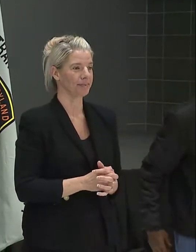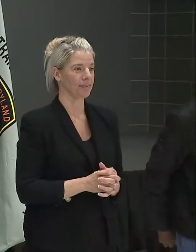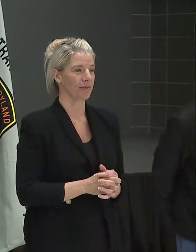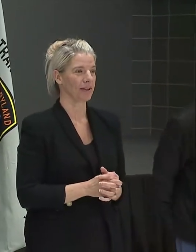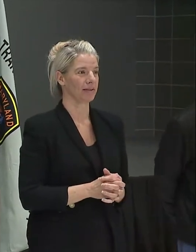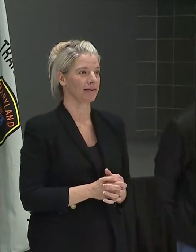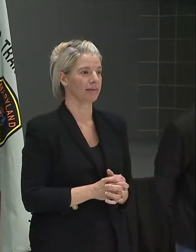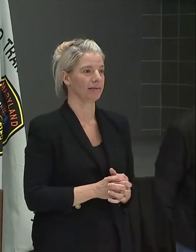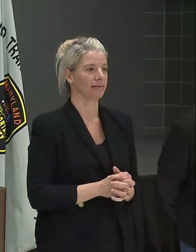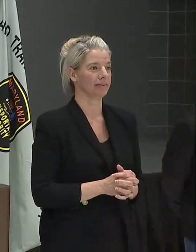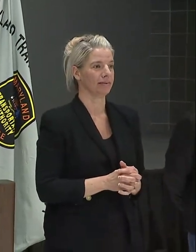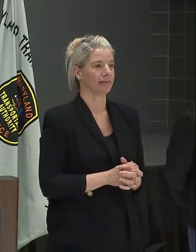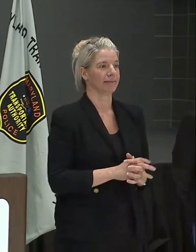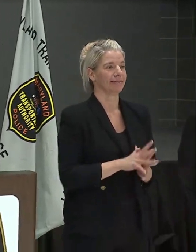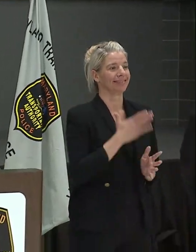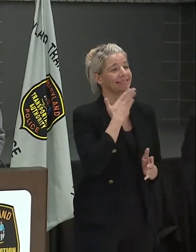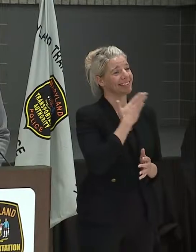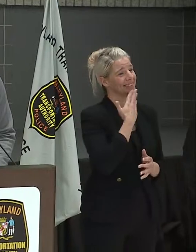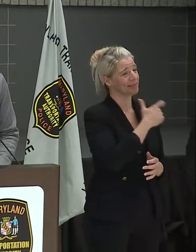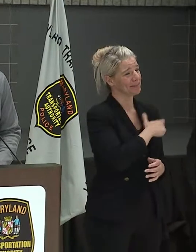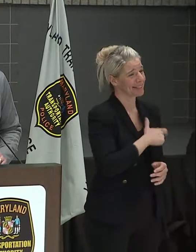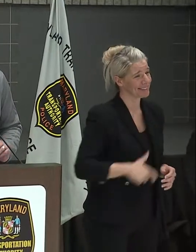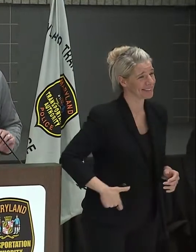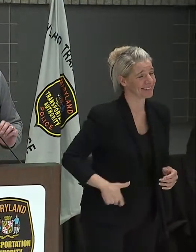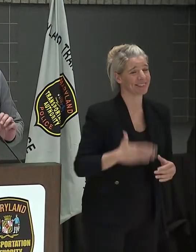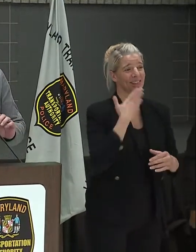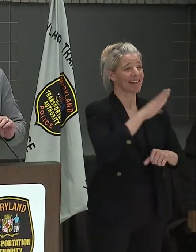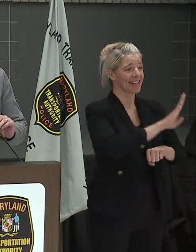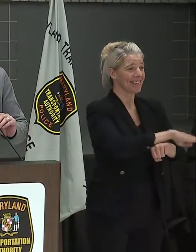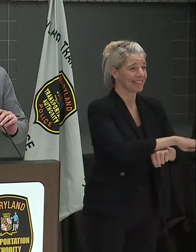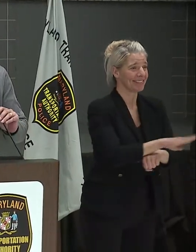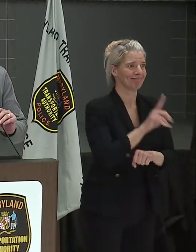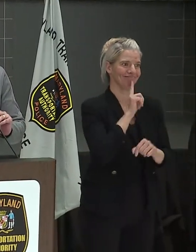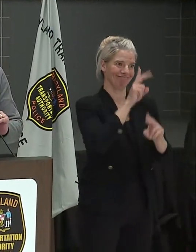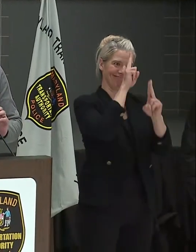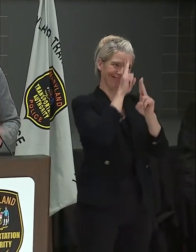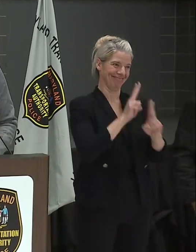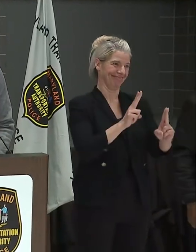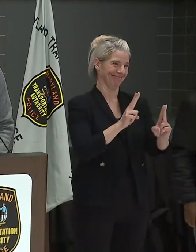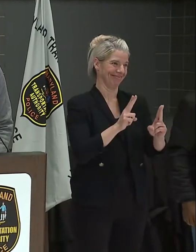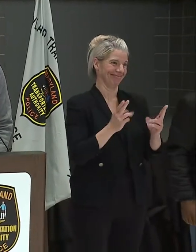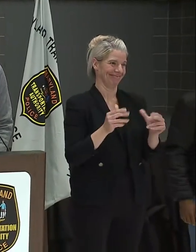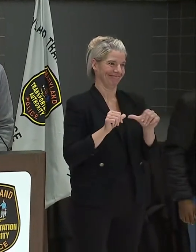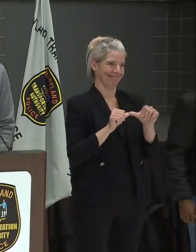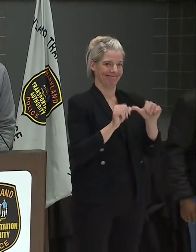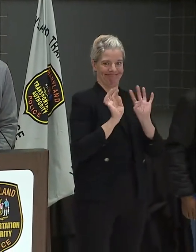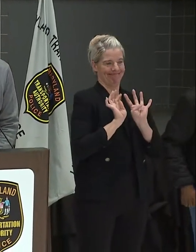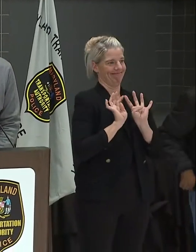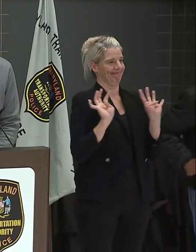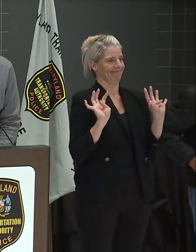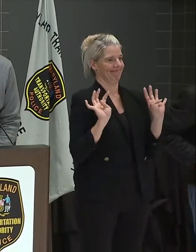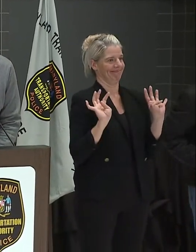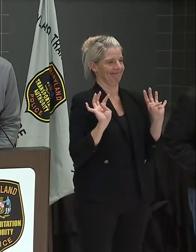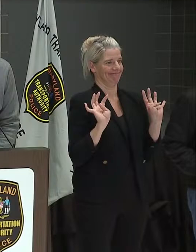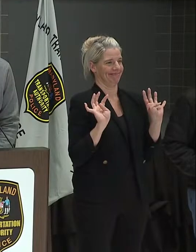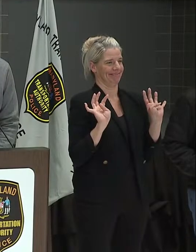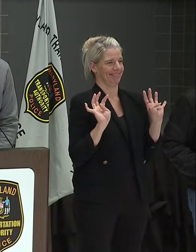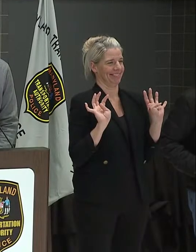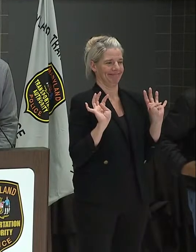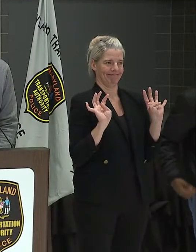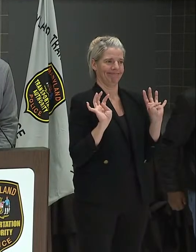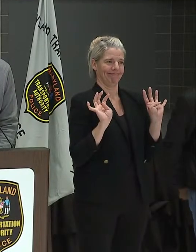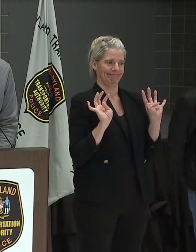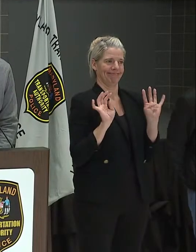Thank you, Mayor, and good afternoon, all. It is an honor to continue to stand alongside such distinguished leaders with you,